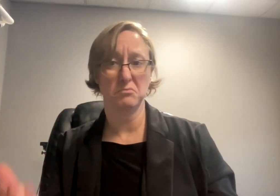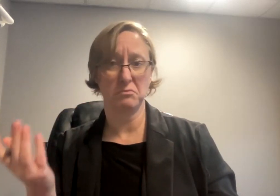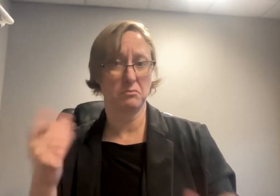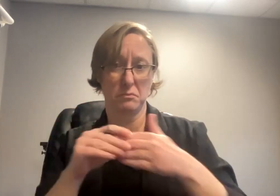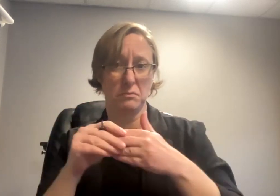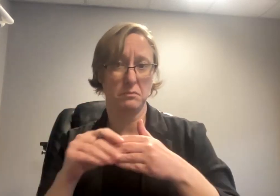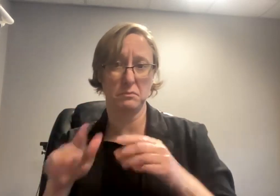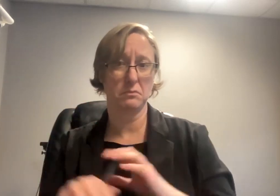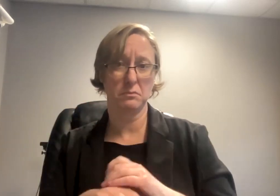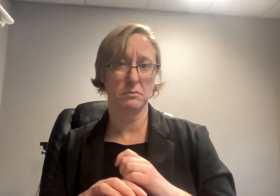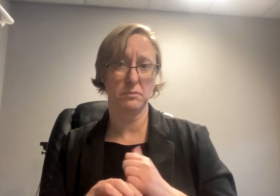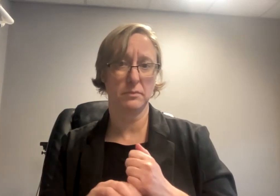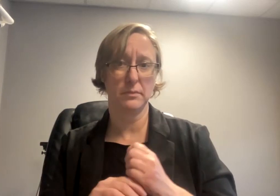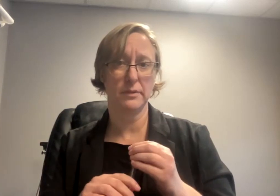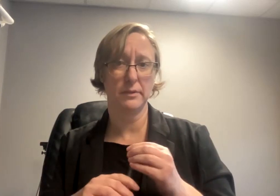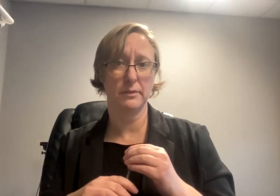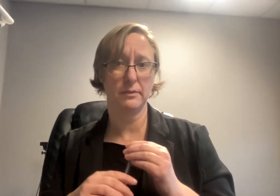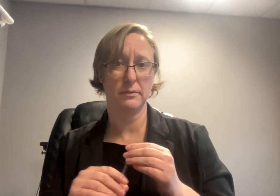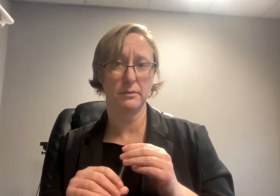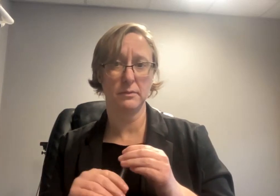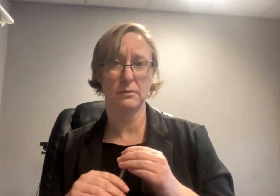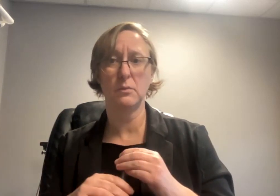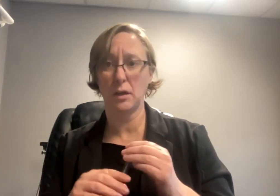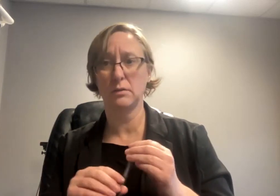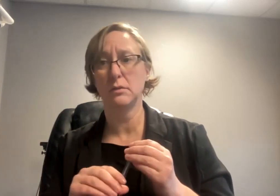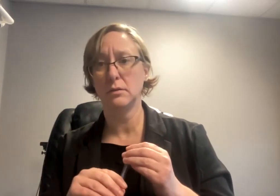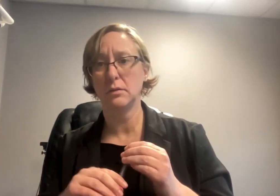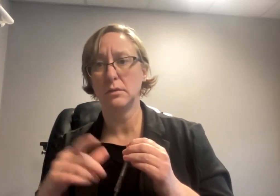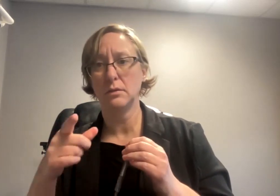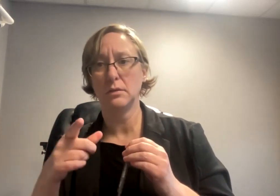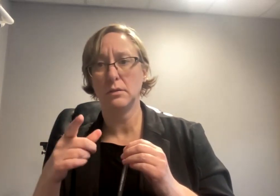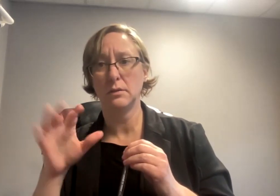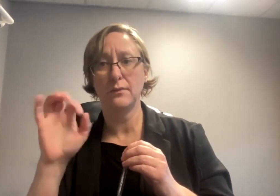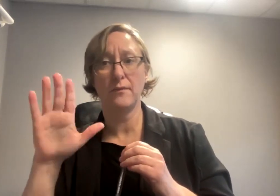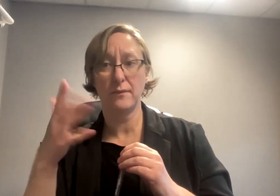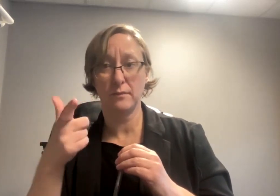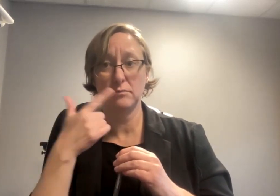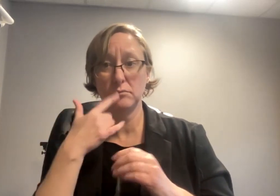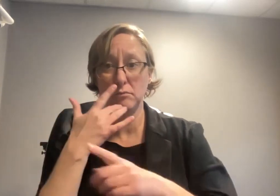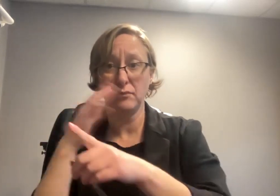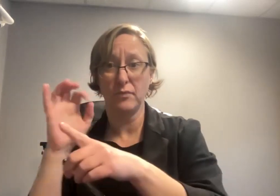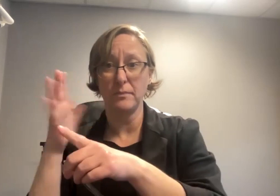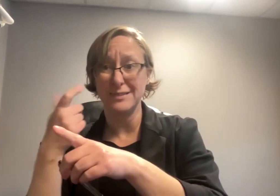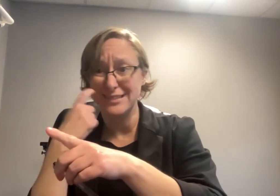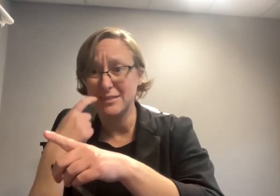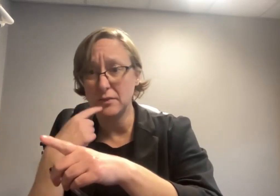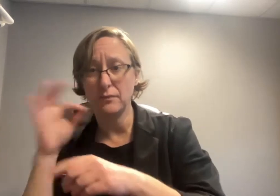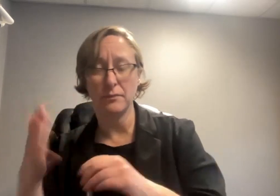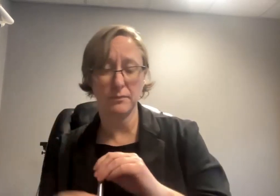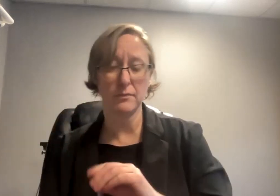Maybe some of you are looking at your phone. Kayla, do we have anything? February 5th, is that what we're looking